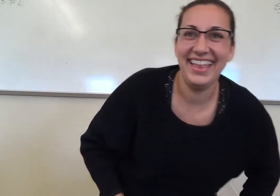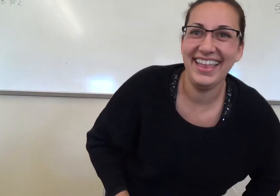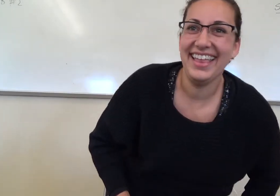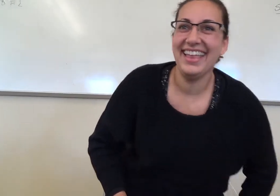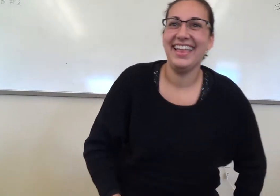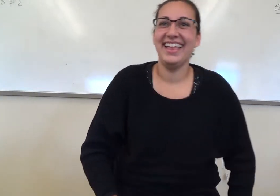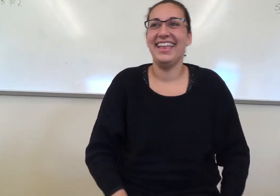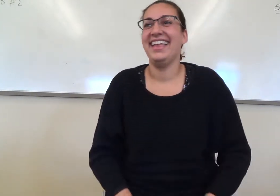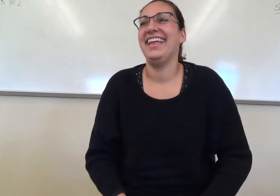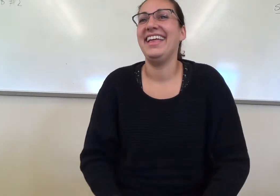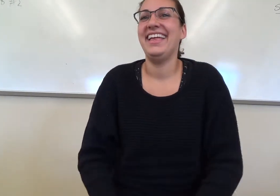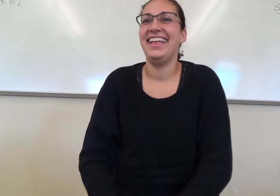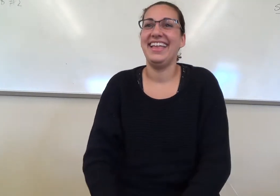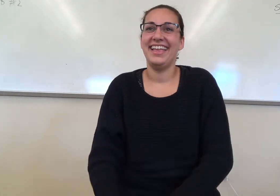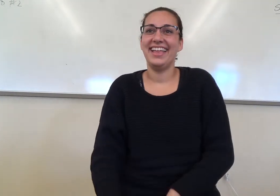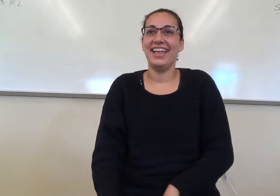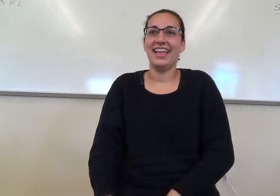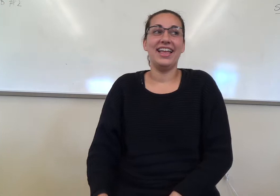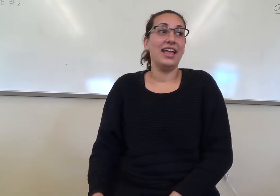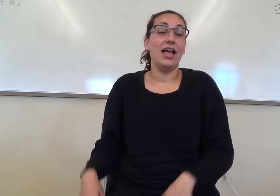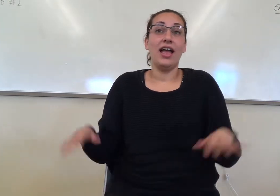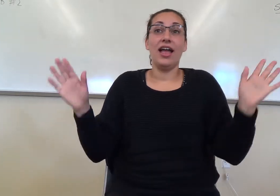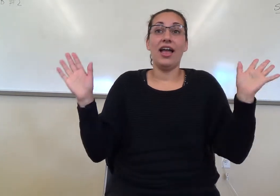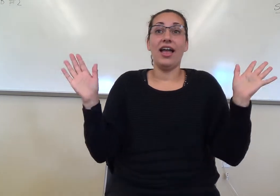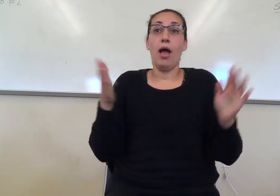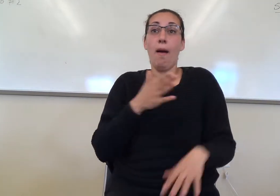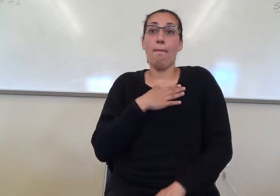repeated. Okay.